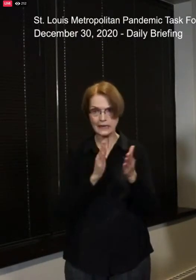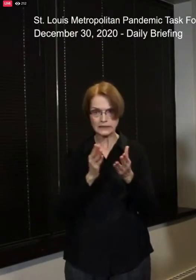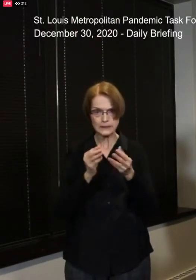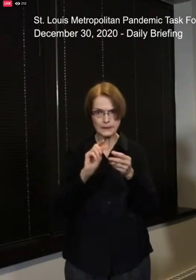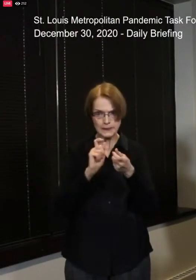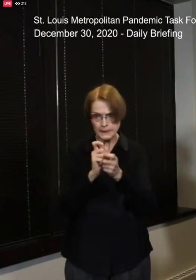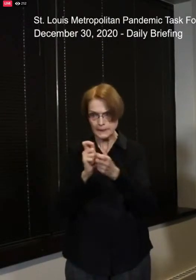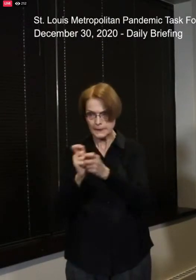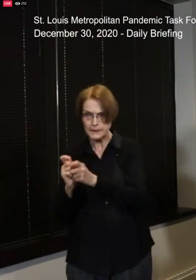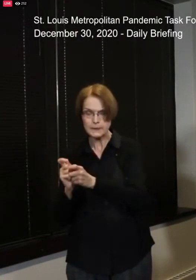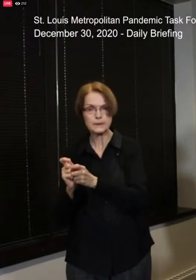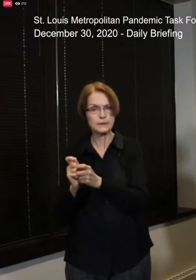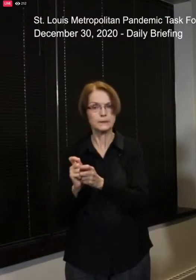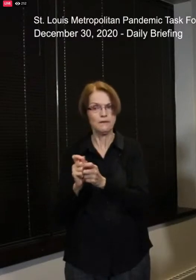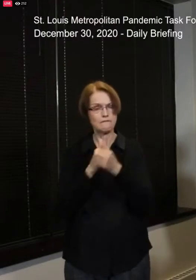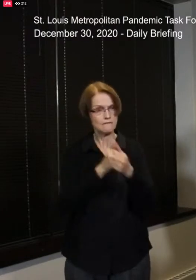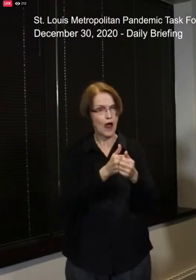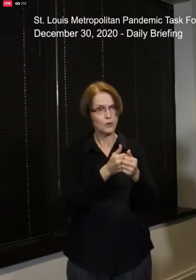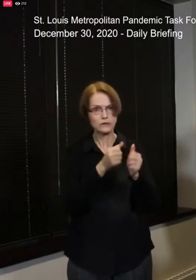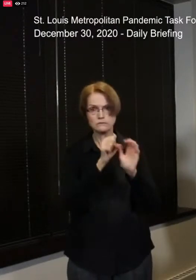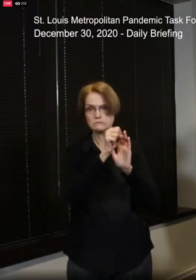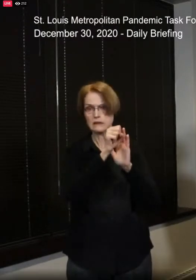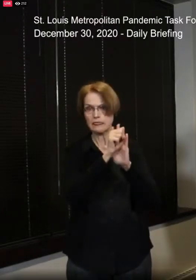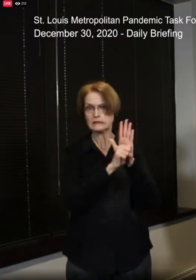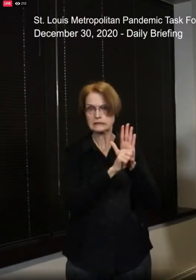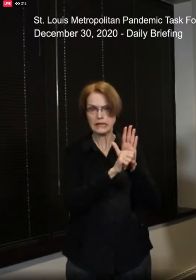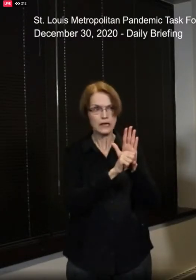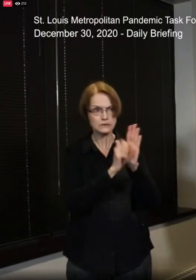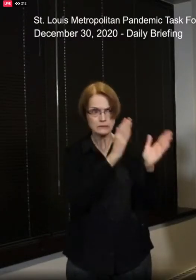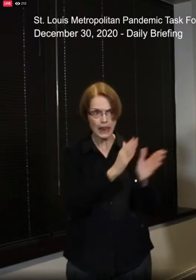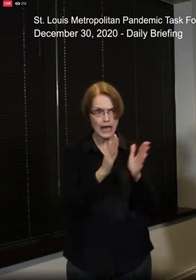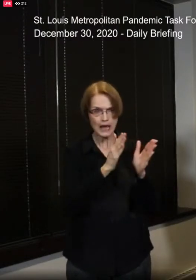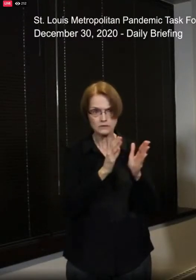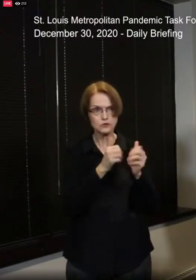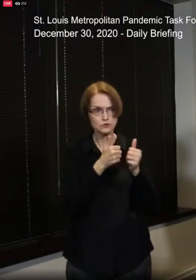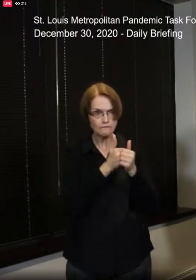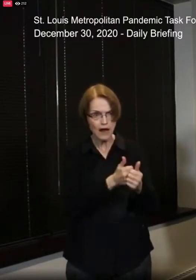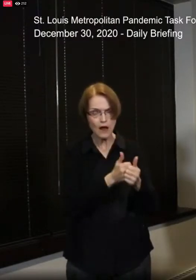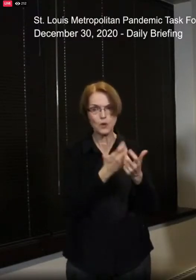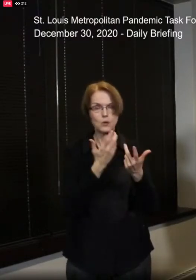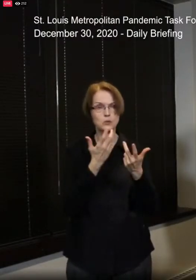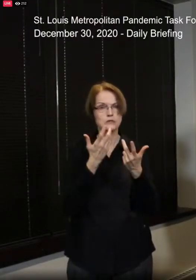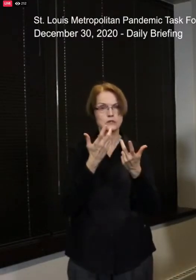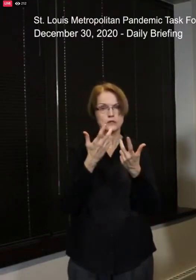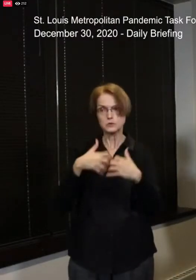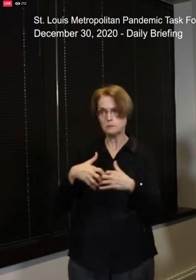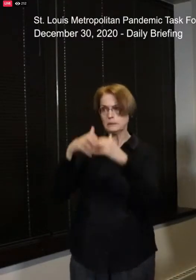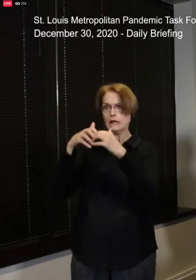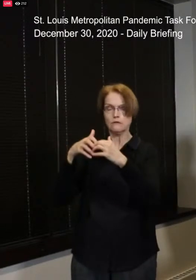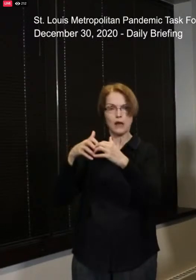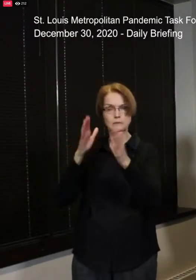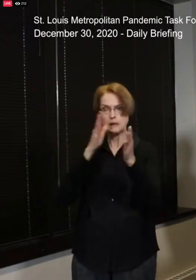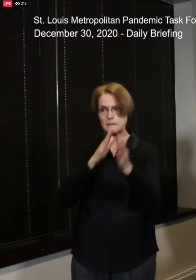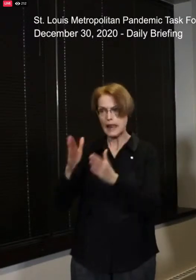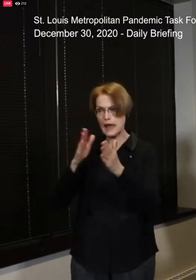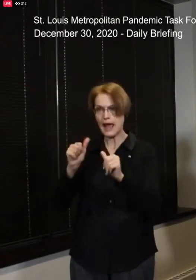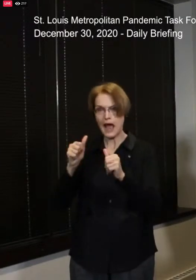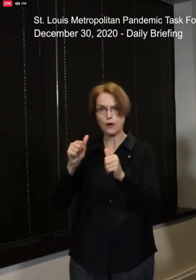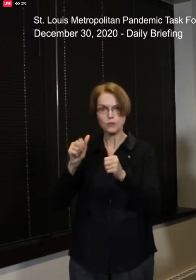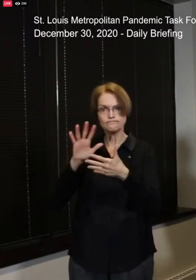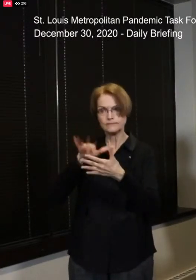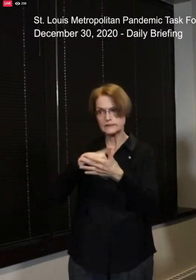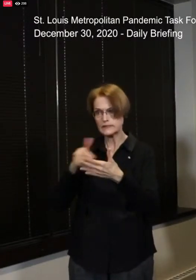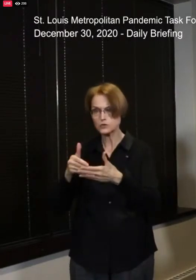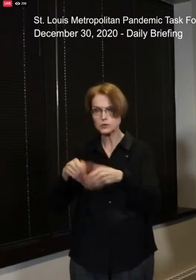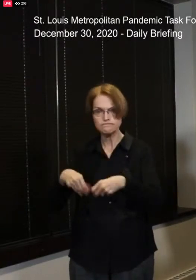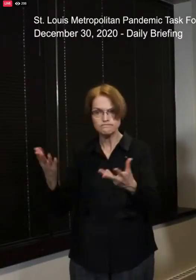state has given out. We're trying to build our infrastructure and how we're going to be immunizing those